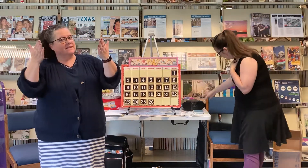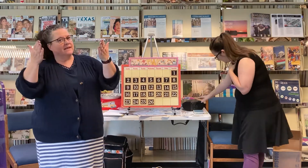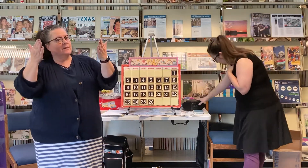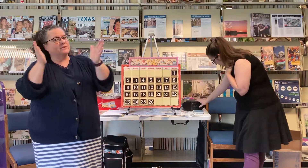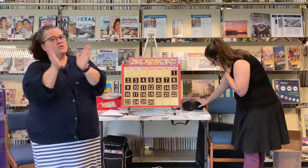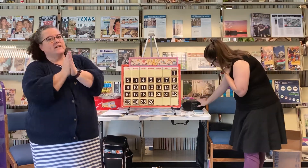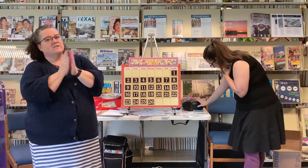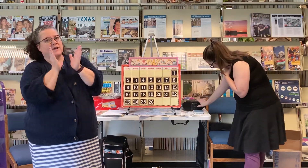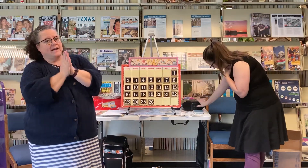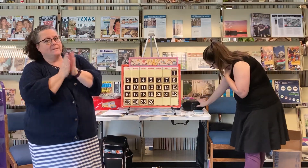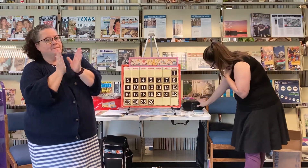get up and join us, okay?